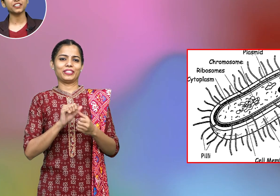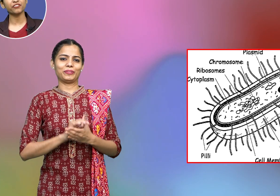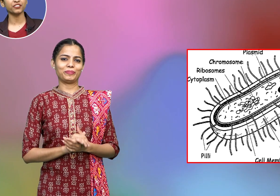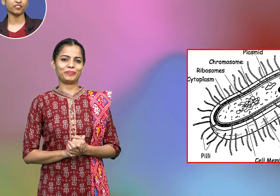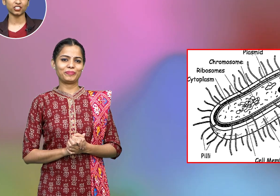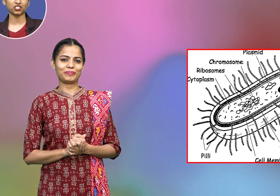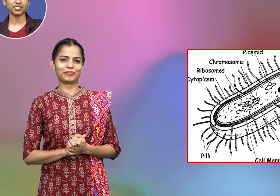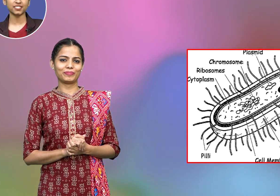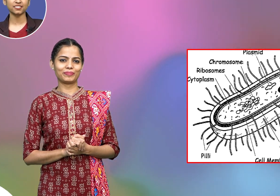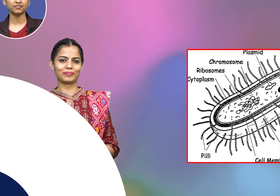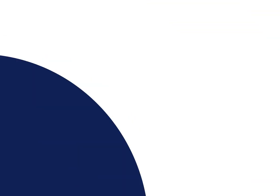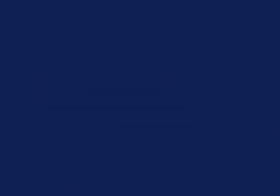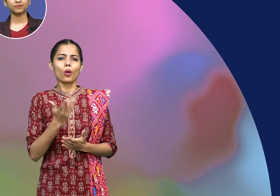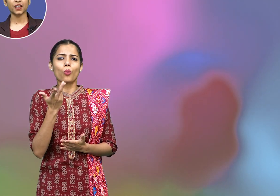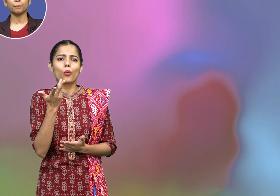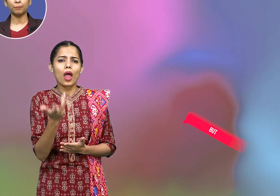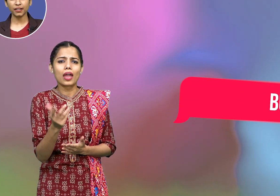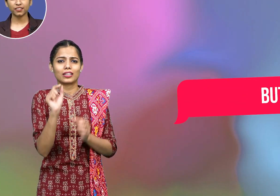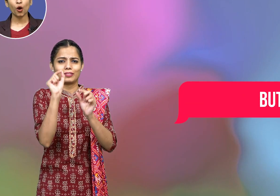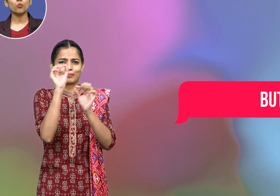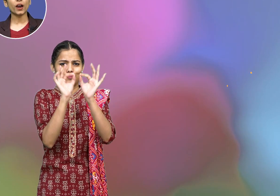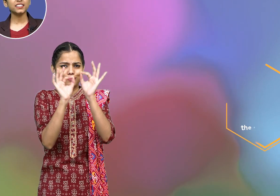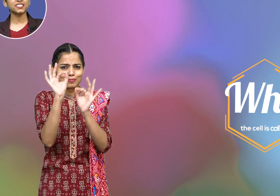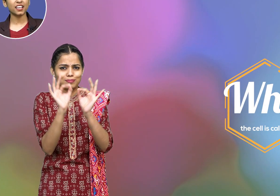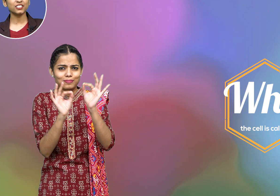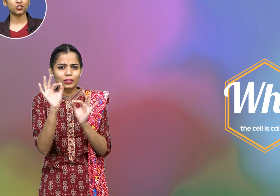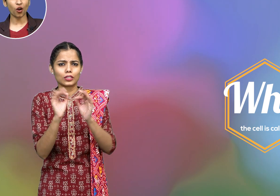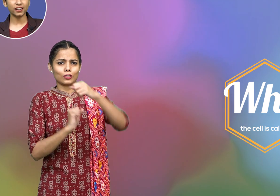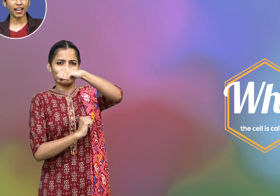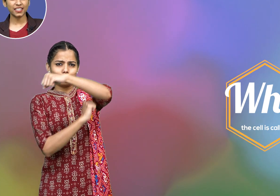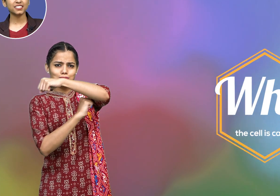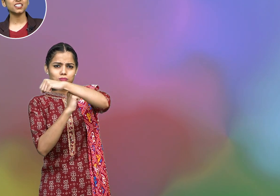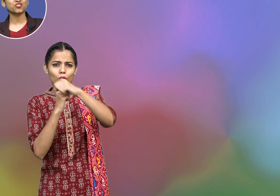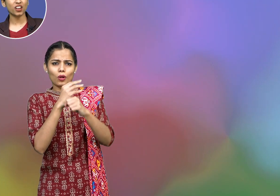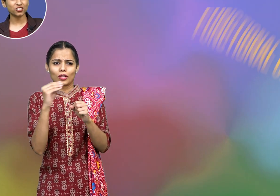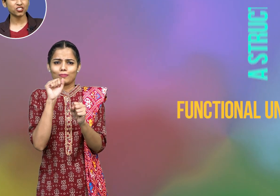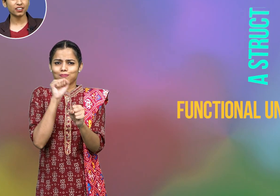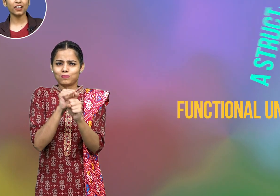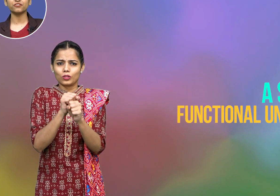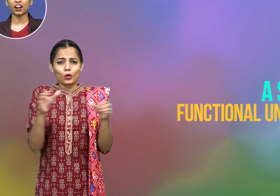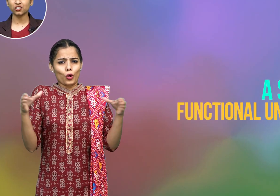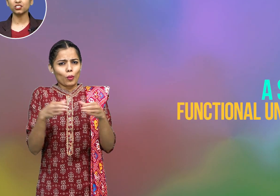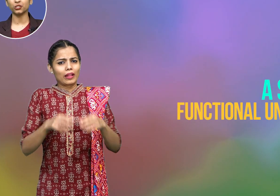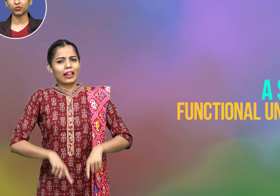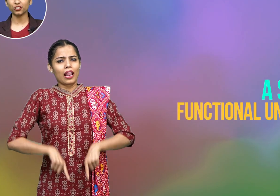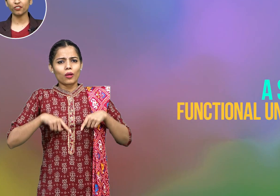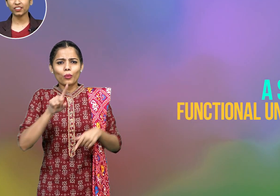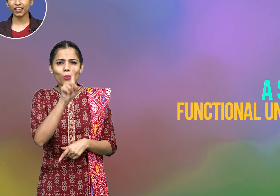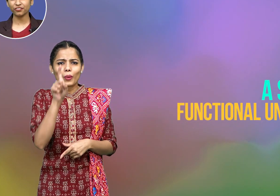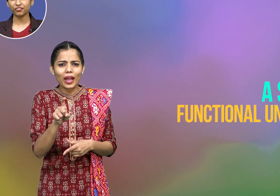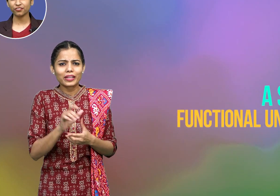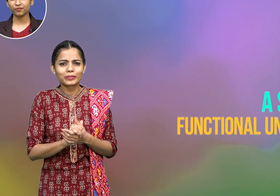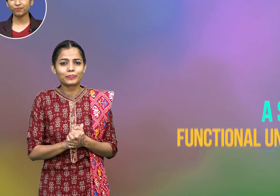performs different functions. But why the cell is called as a structural and functional unit